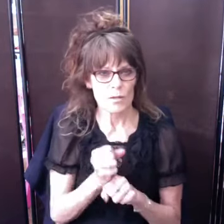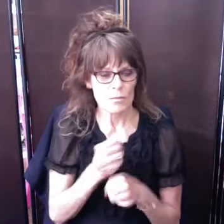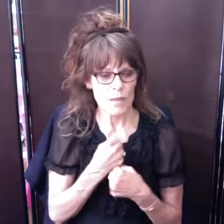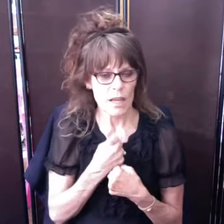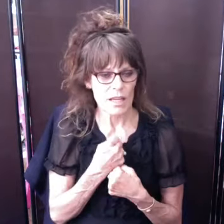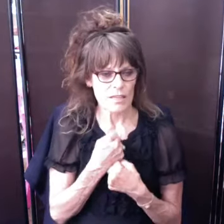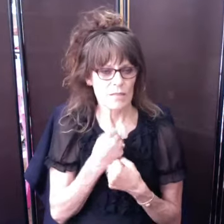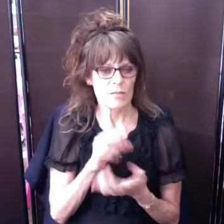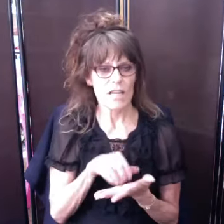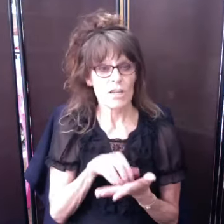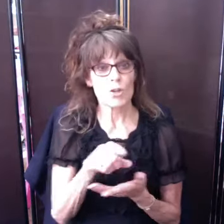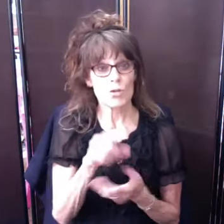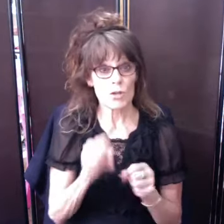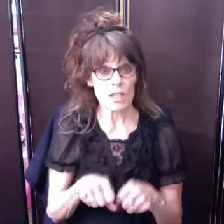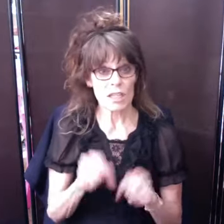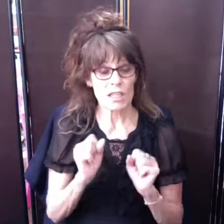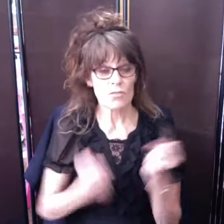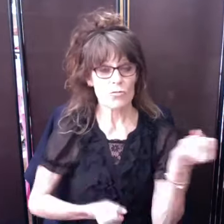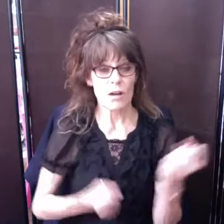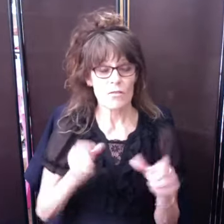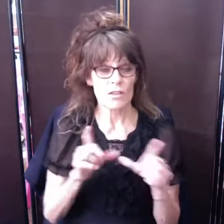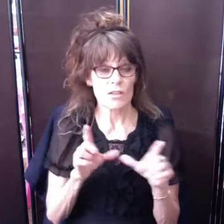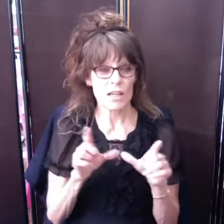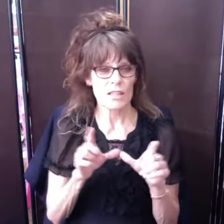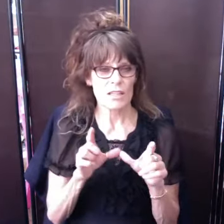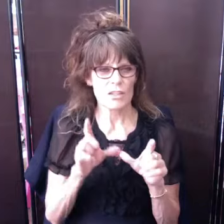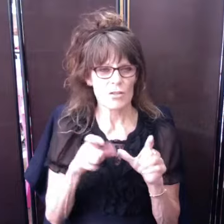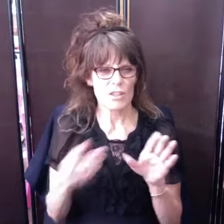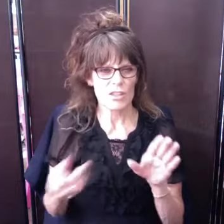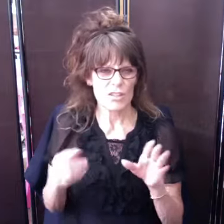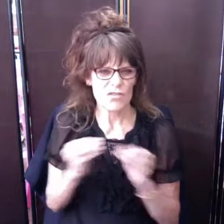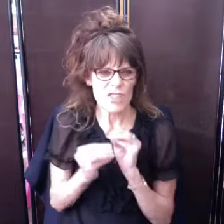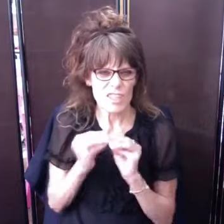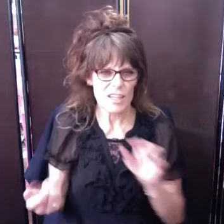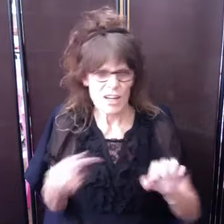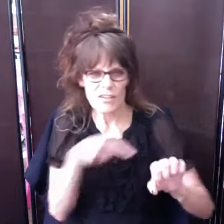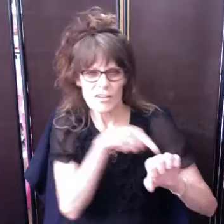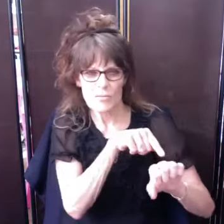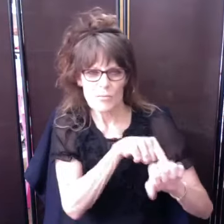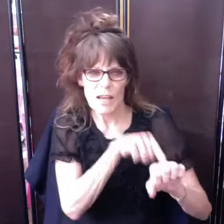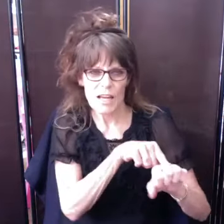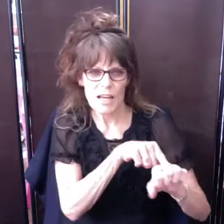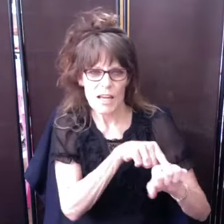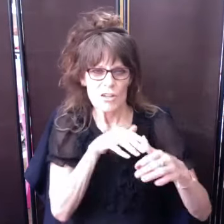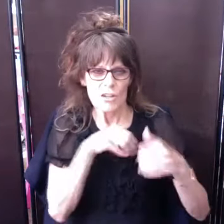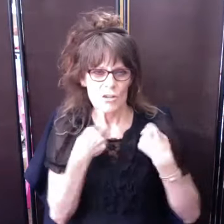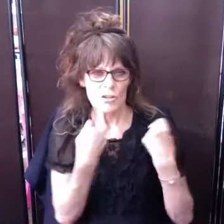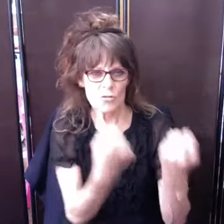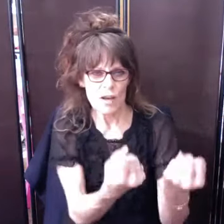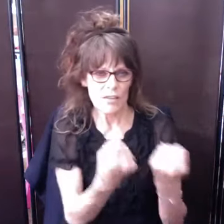which you could get here, and all they did was put a little sticky tape on the back with a restriction, and I'd been driving at the ranch, and I took the test, and I passed. The